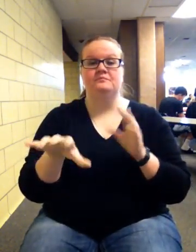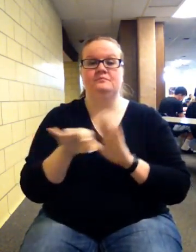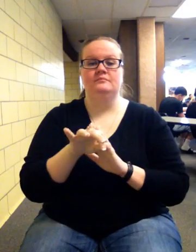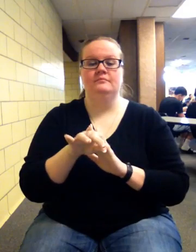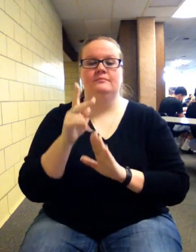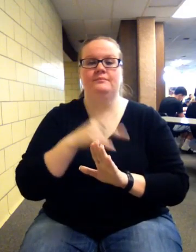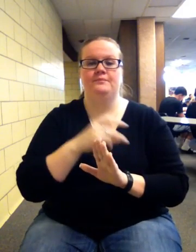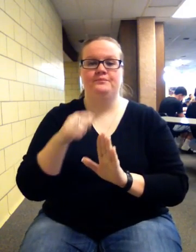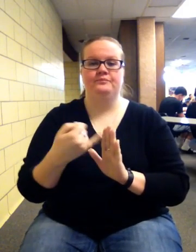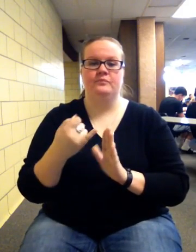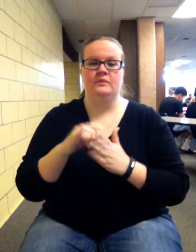project that had